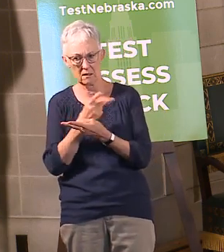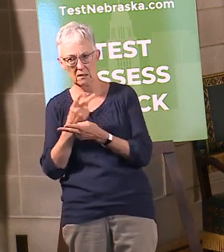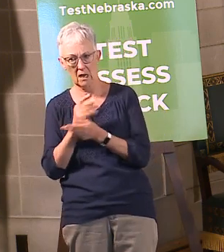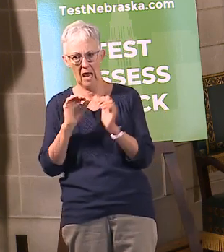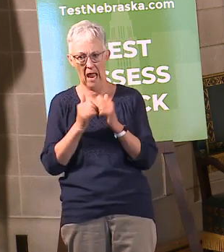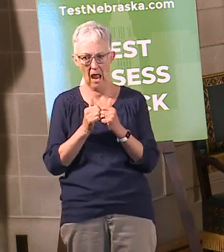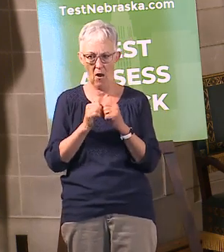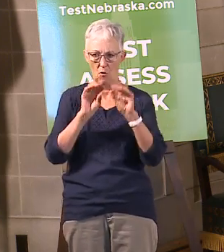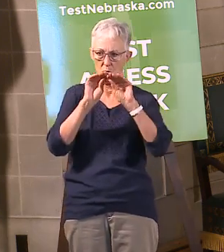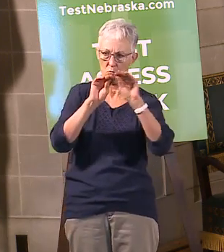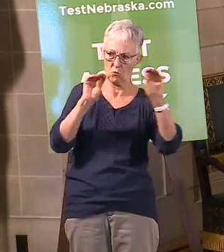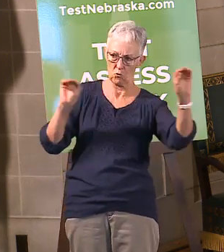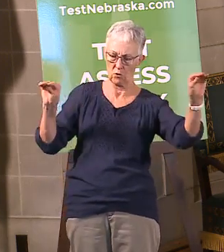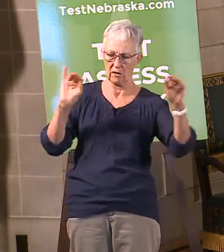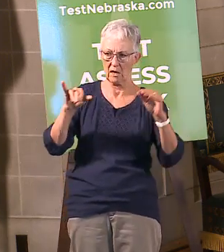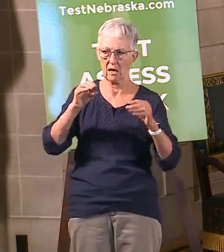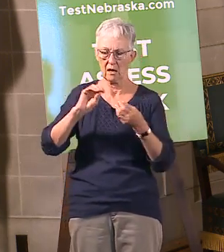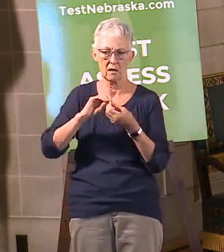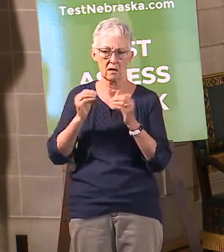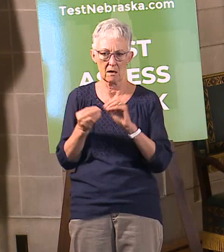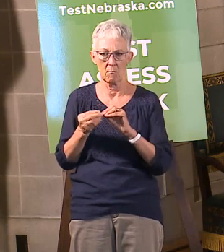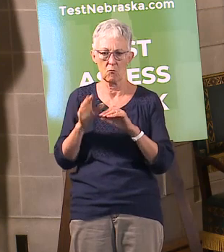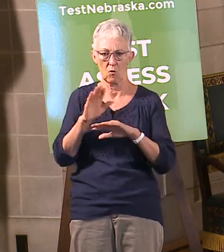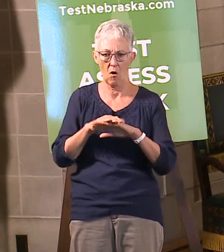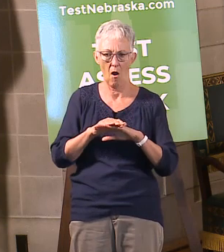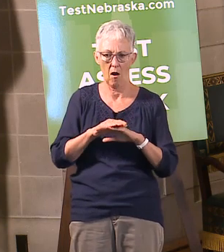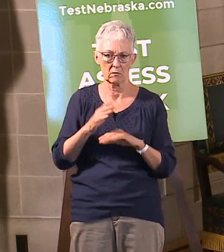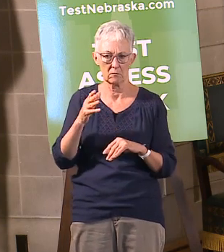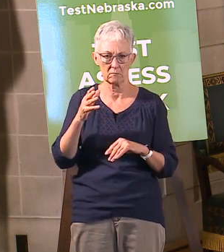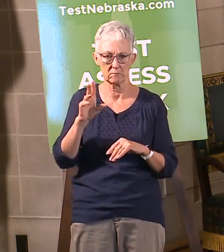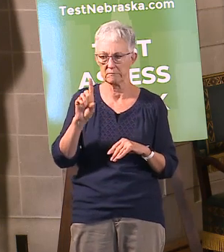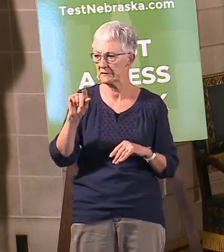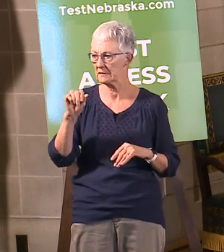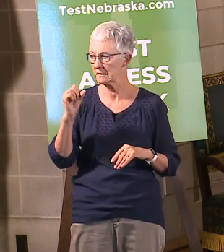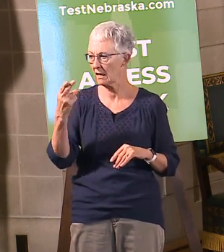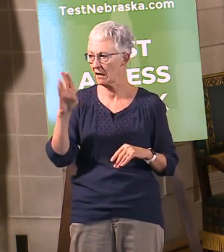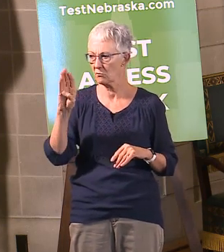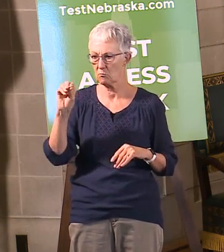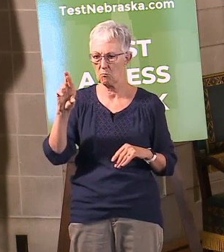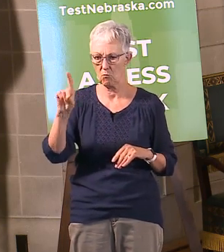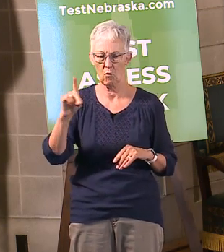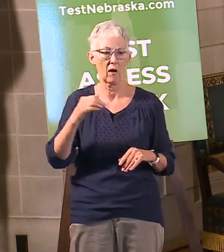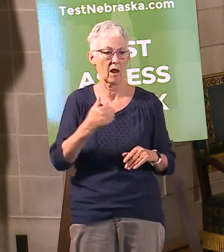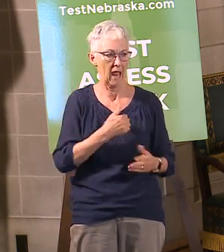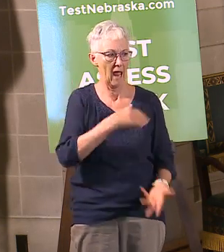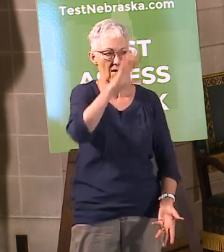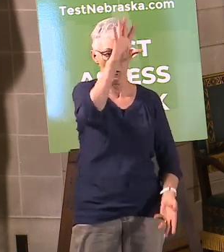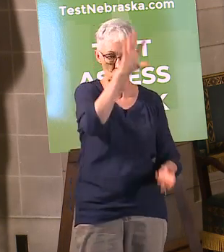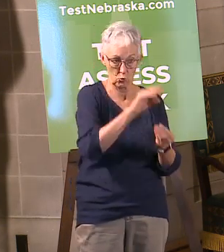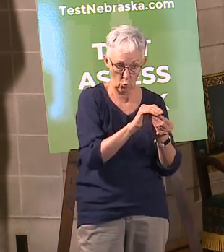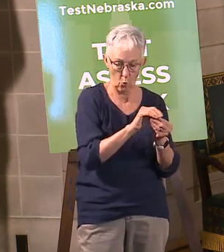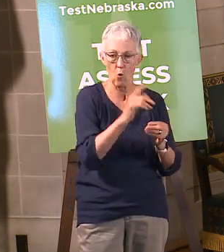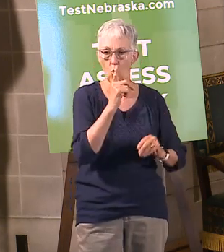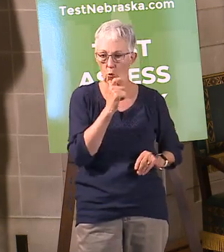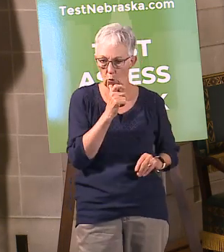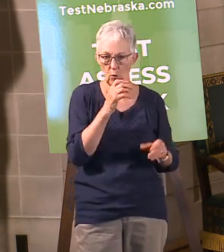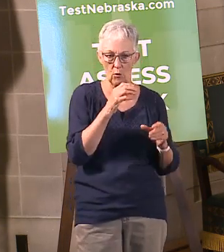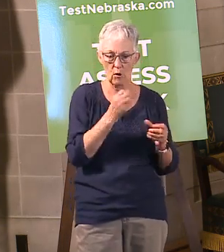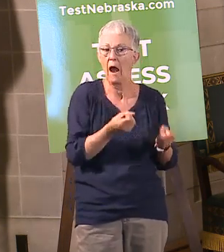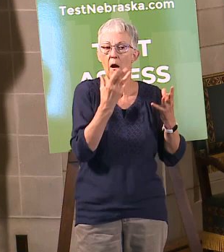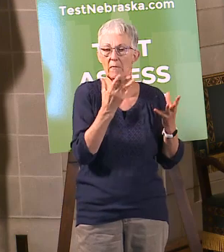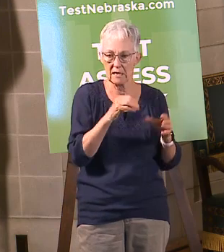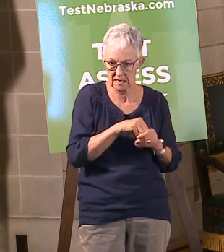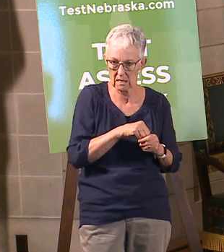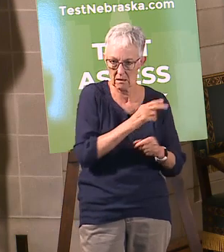that. We do have the hospitalization total, like that I always announce here now. It's on a public dashboard as well with regard